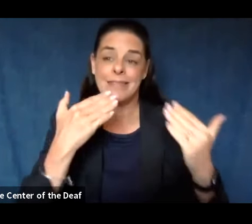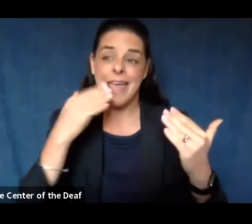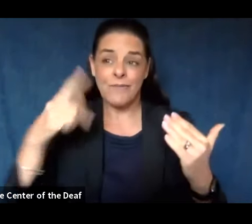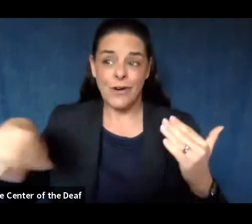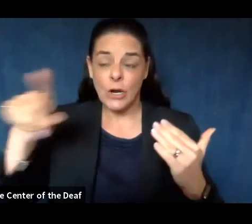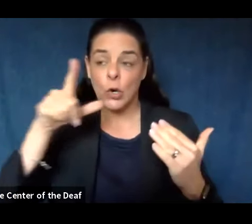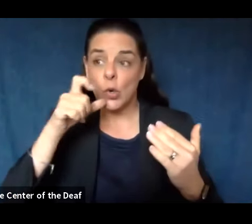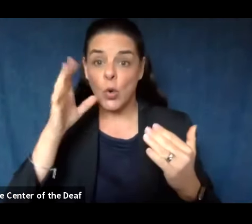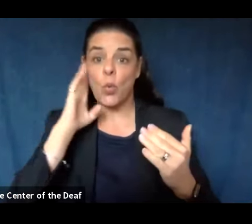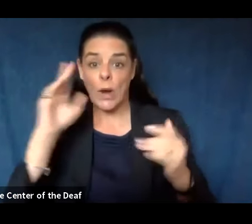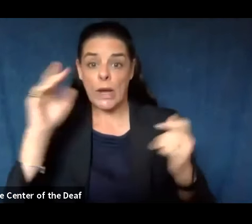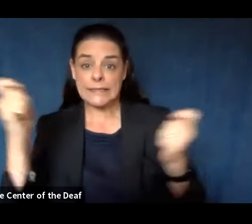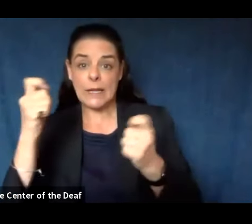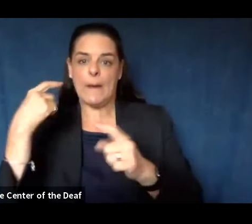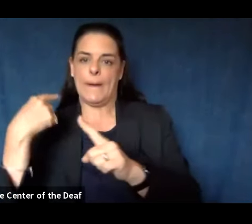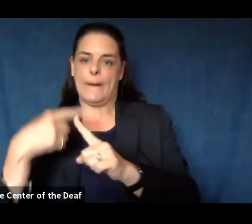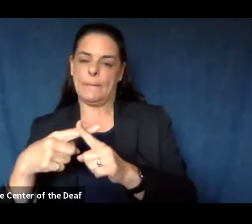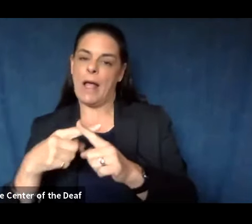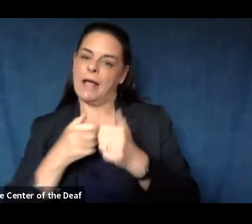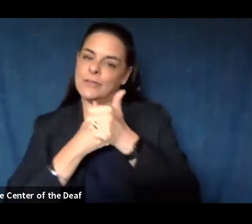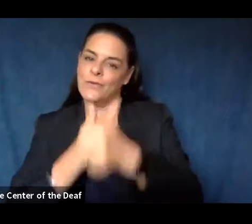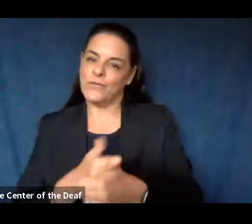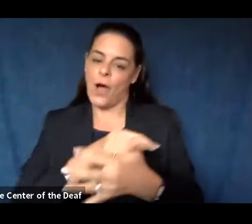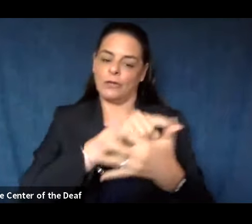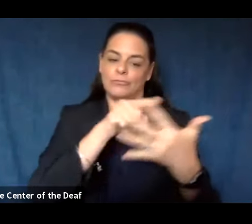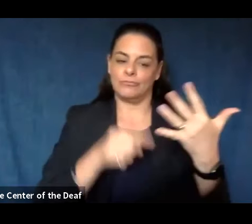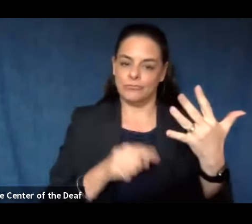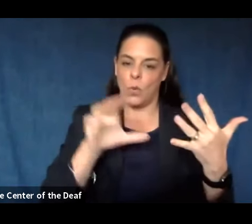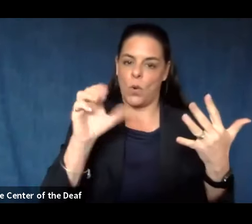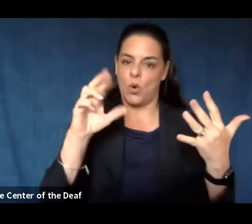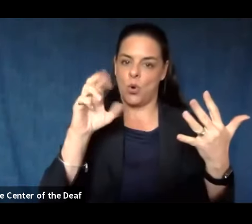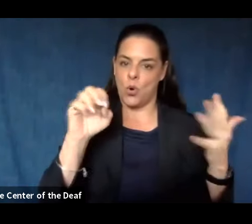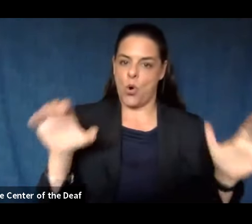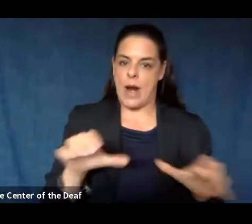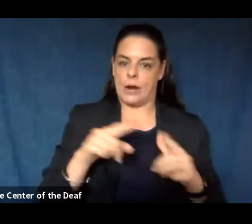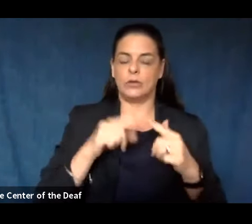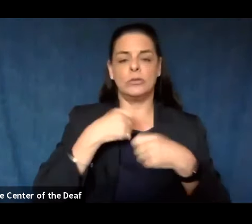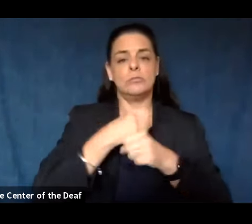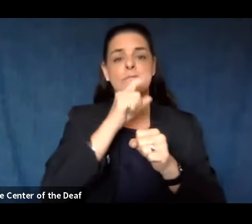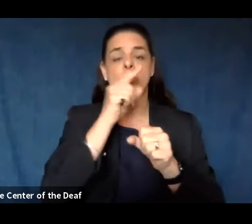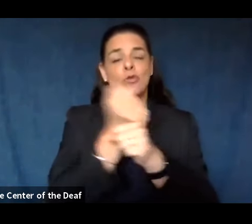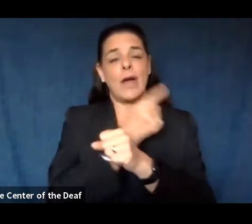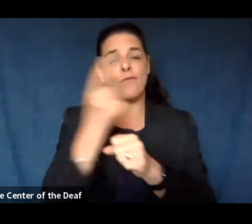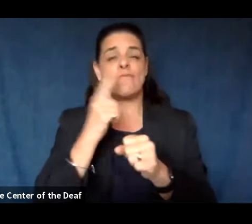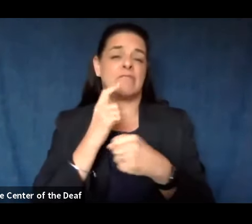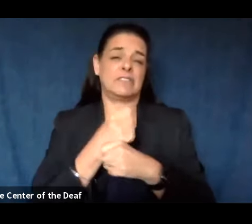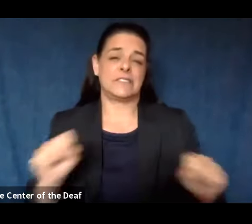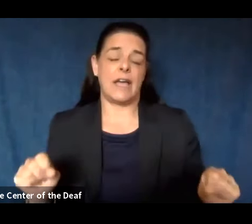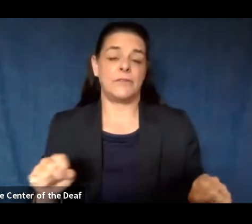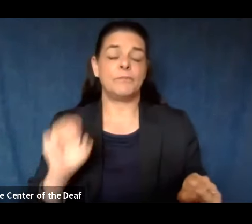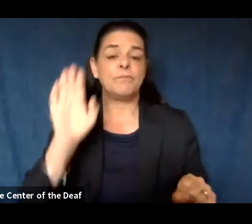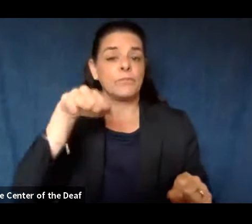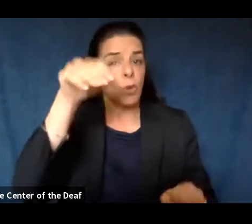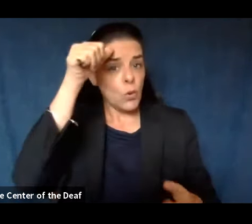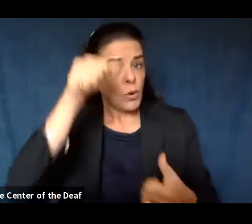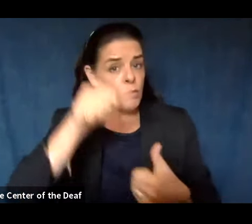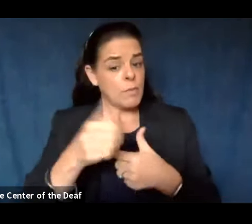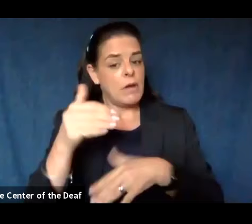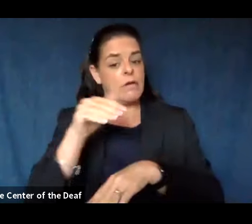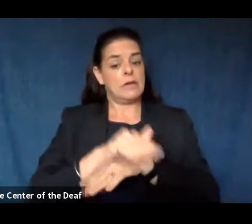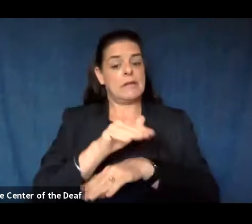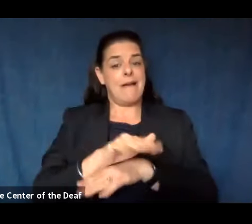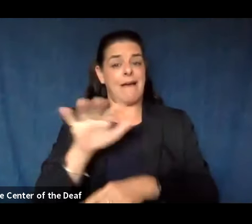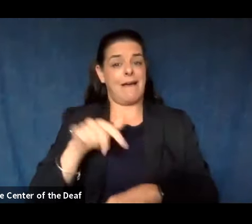core actions to ensure the safety of those around them. As a reminder, the Board of Health will meet tonight at 5